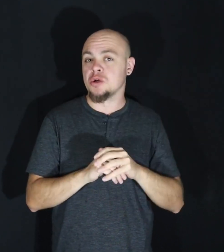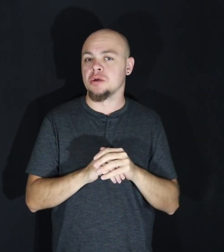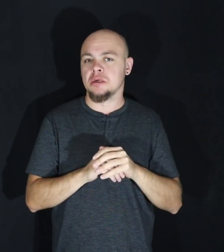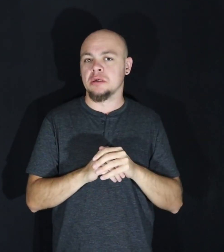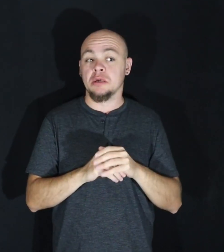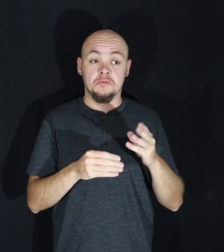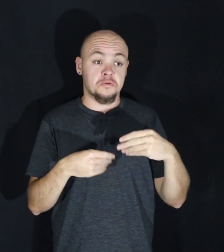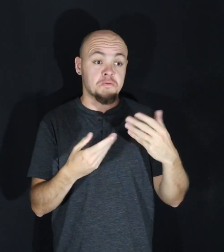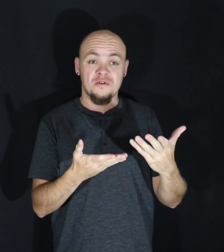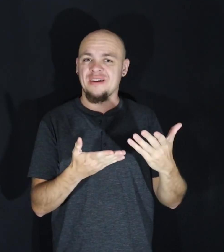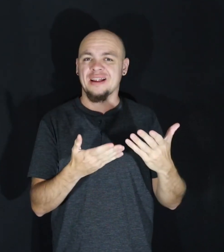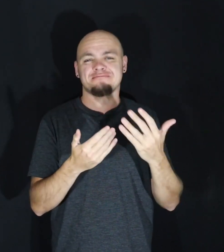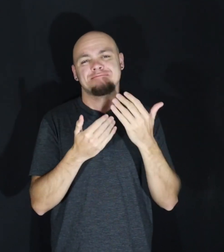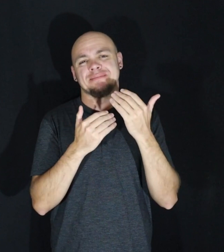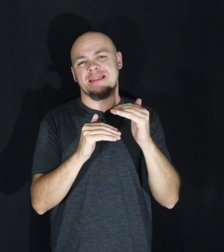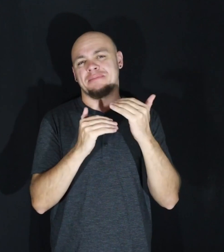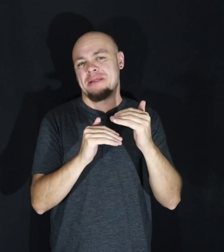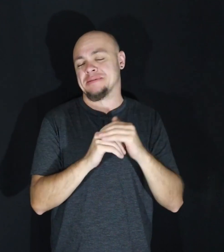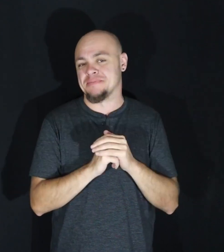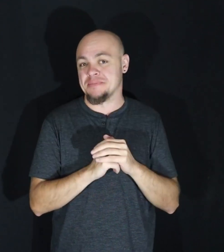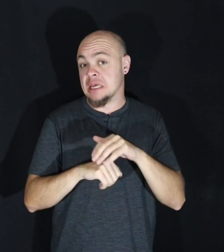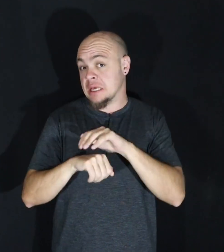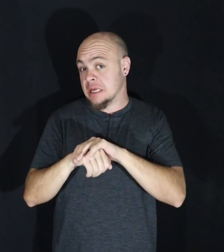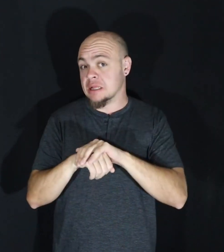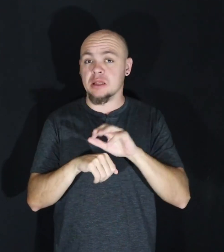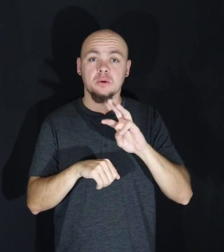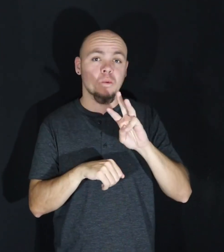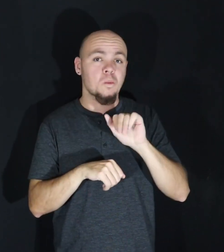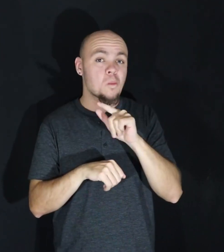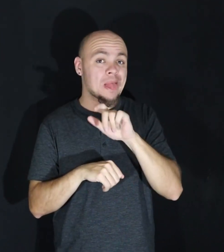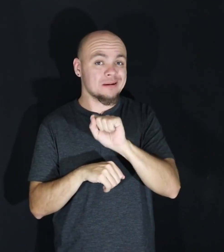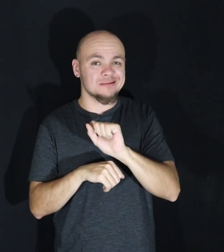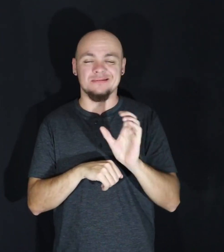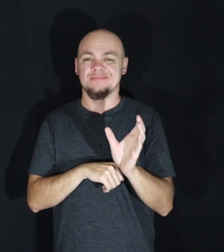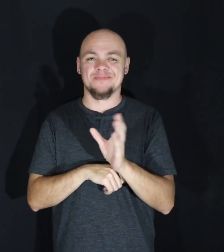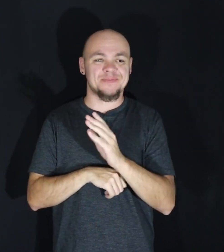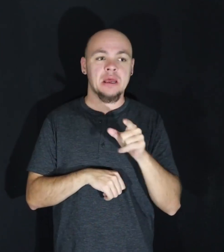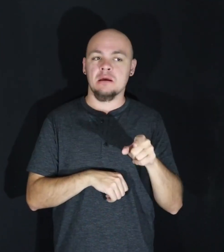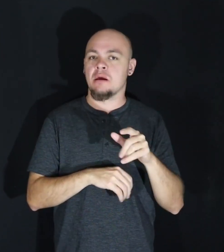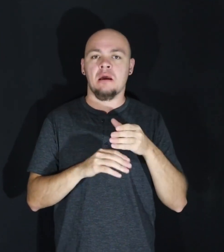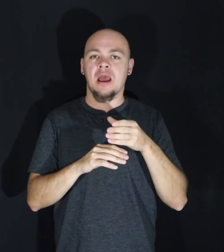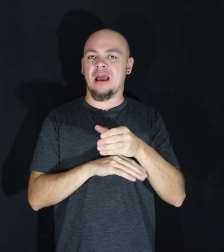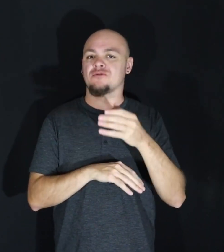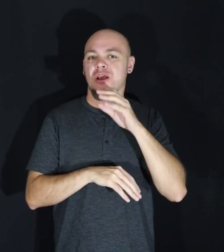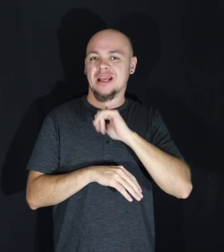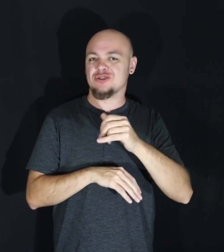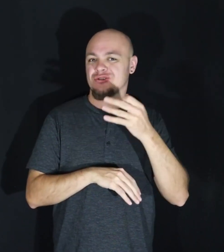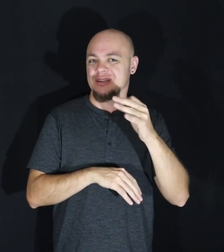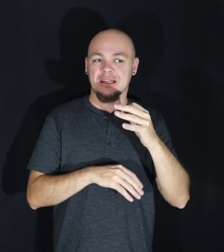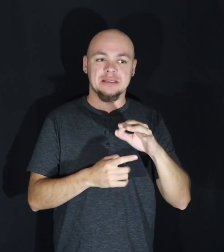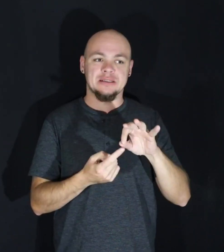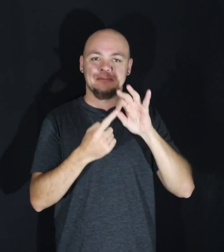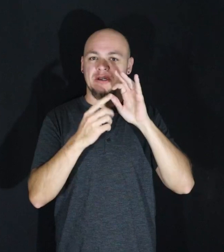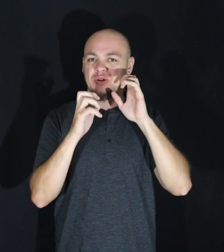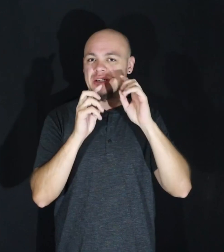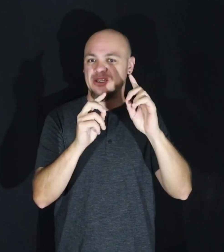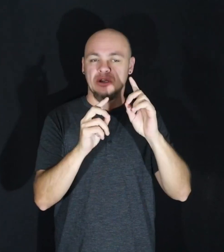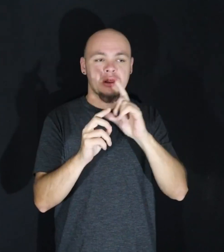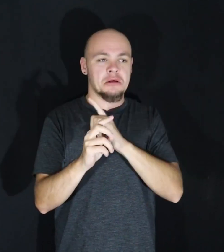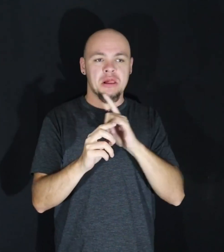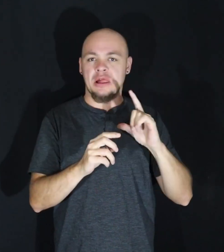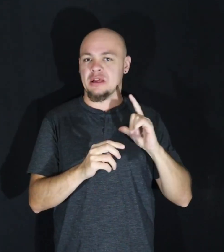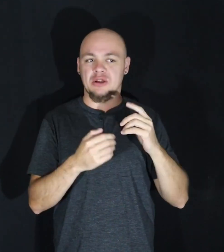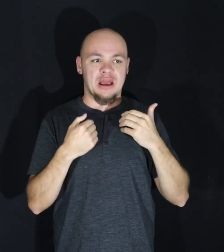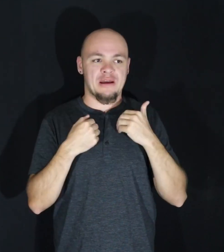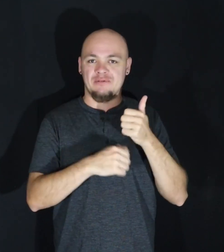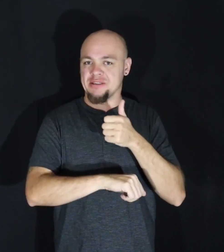limited. Unlike England and Wales, we do not have any post-19 special educational needs legislation